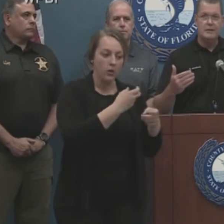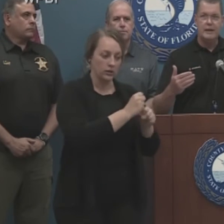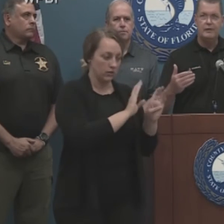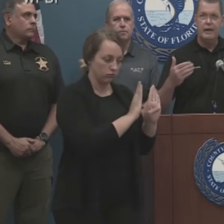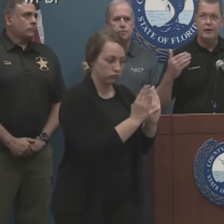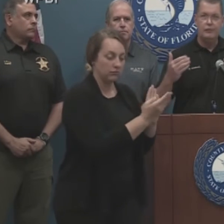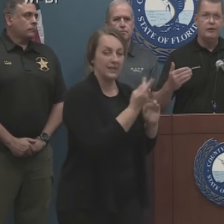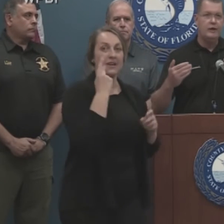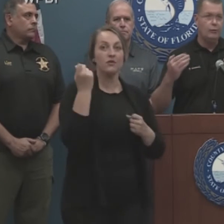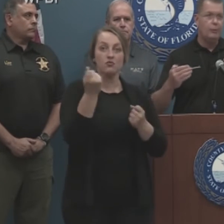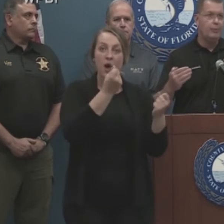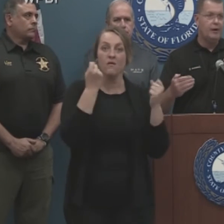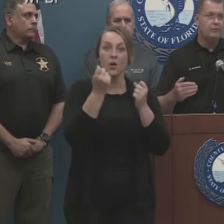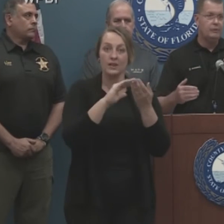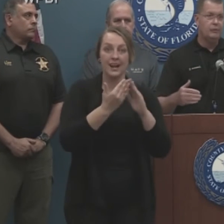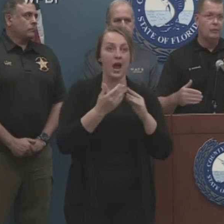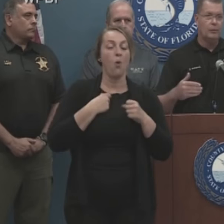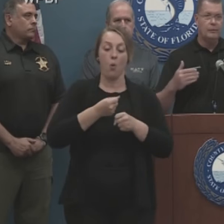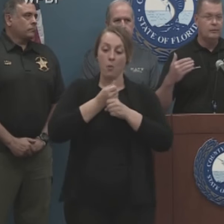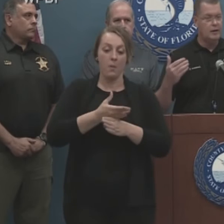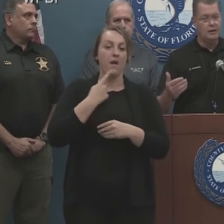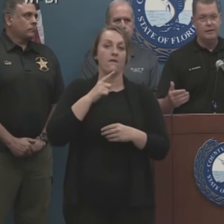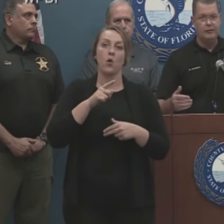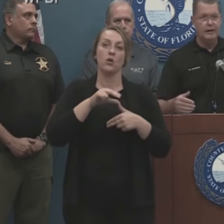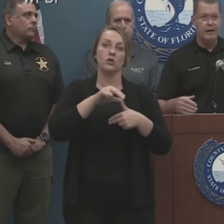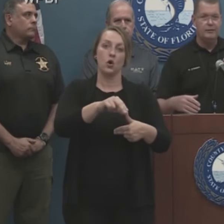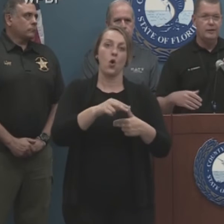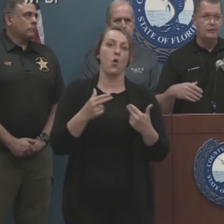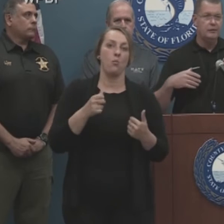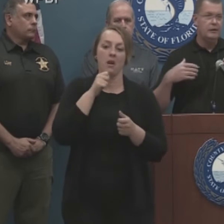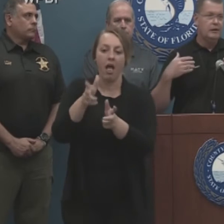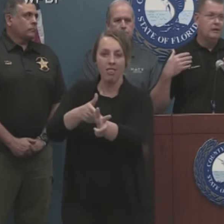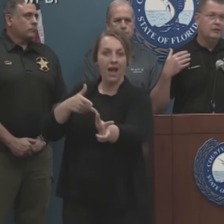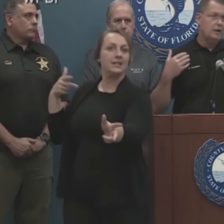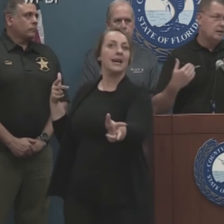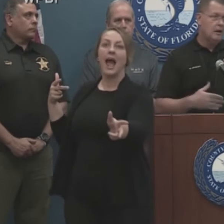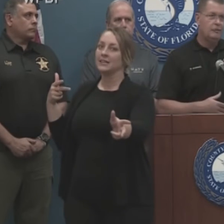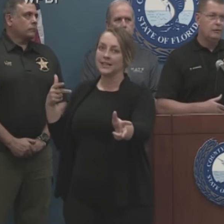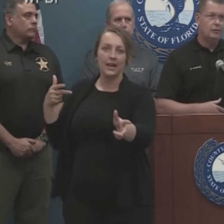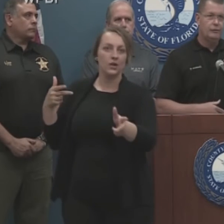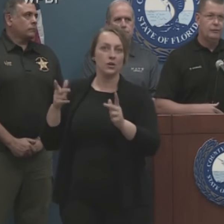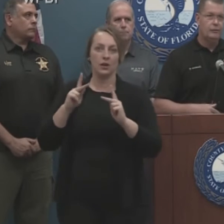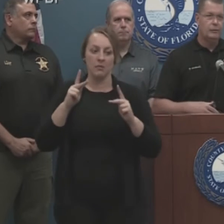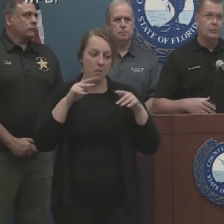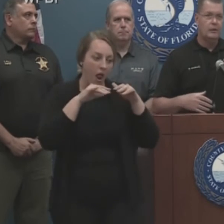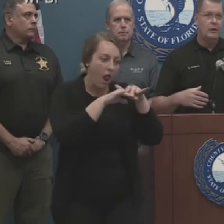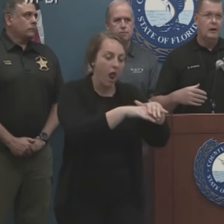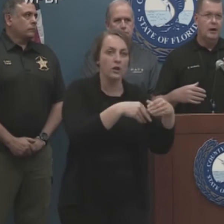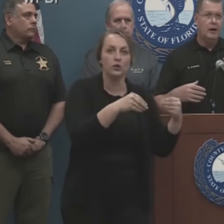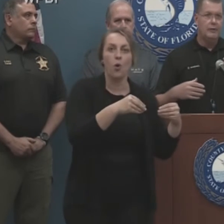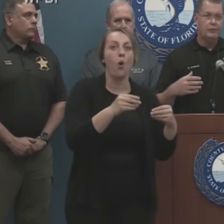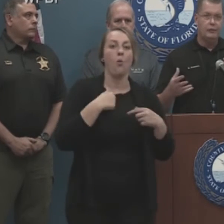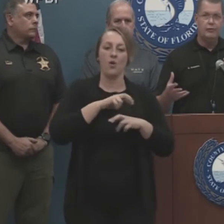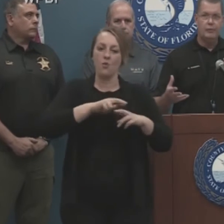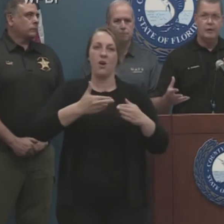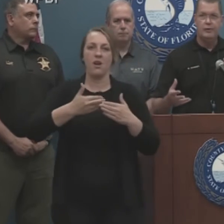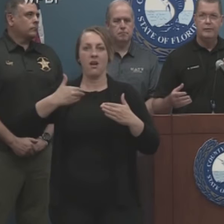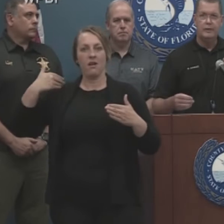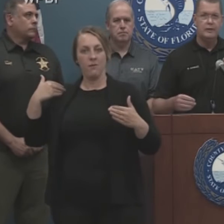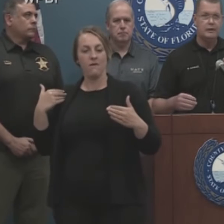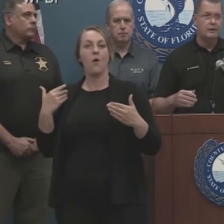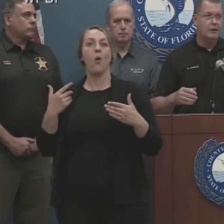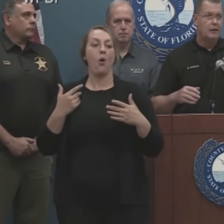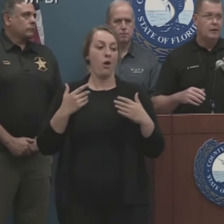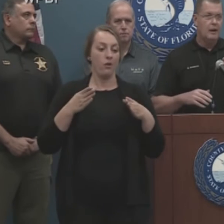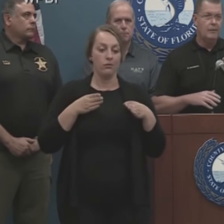drive around town today, you see that we're prepared for a storm. There's not lines at a gas station. There's not lines in the grocery store. The streets are